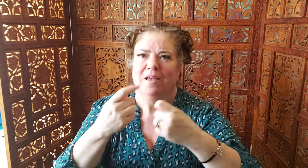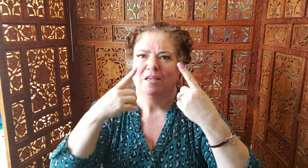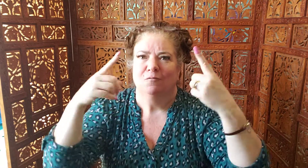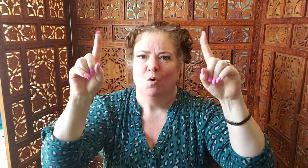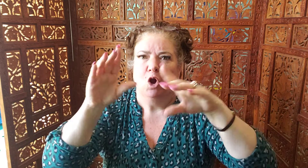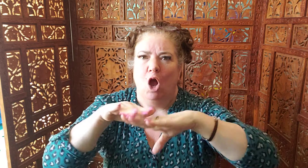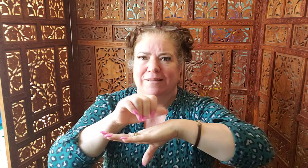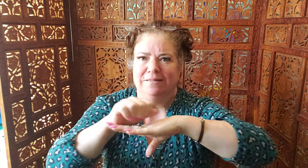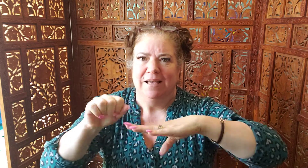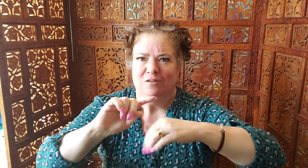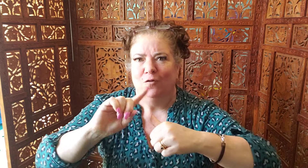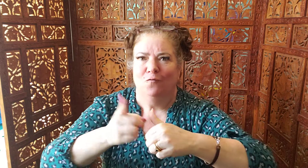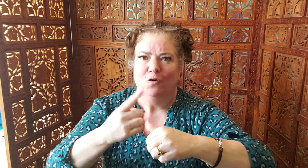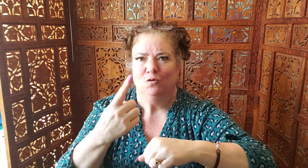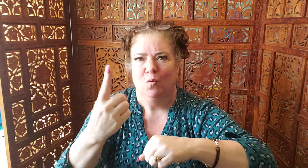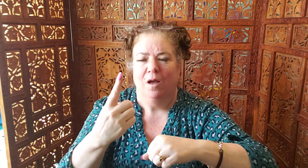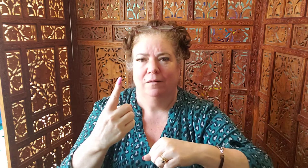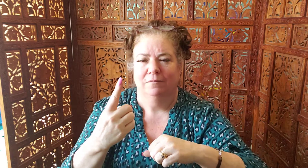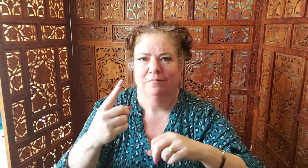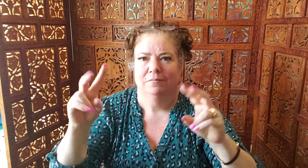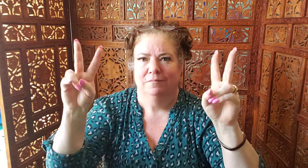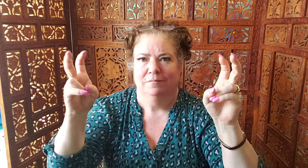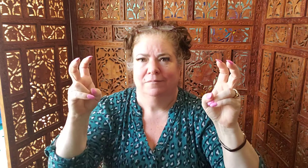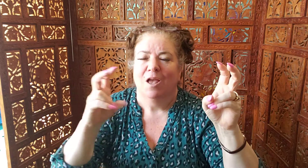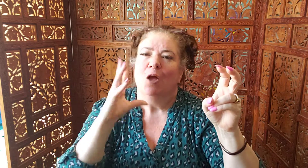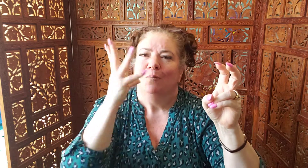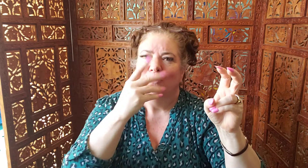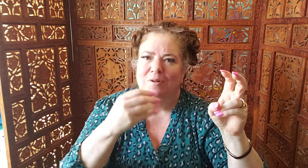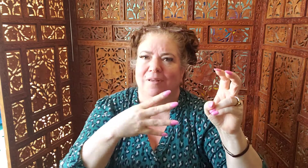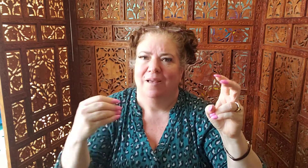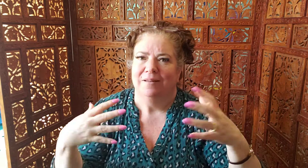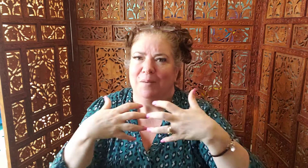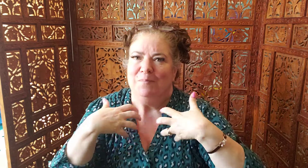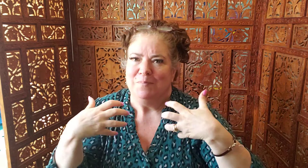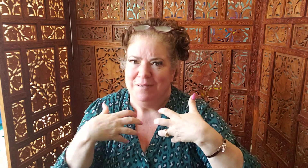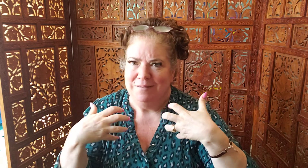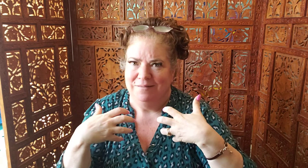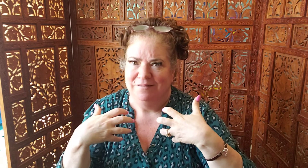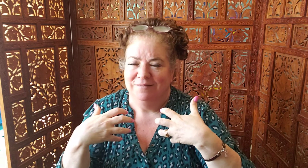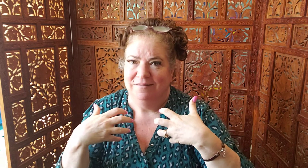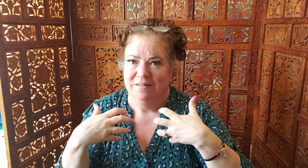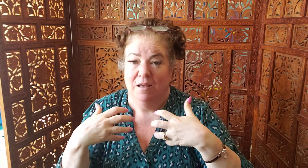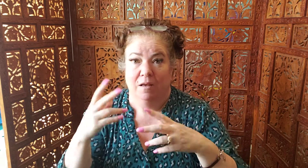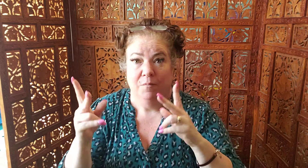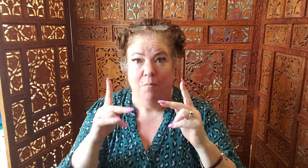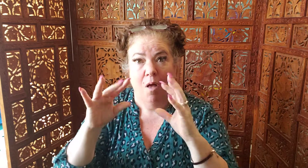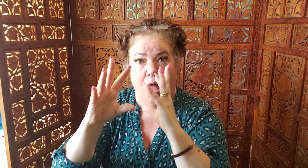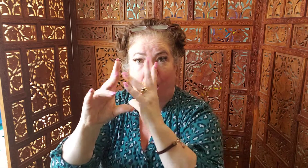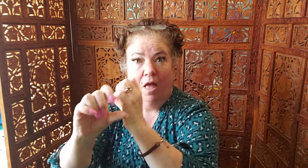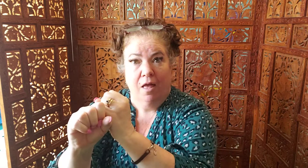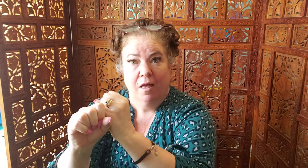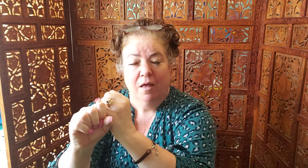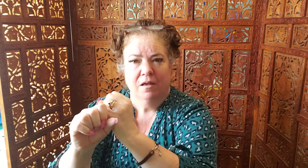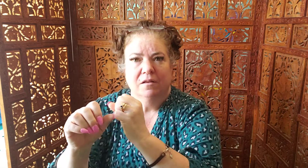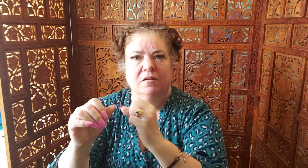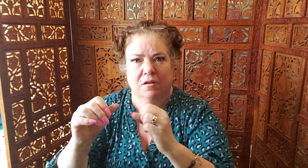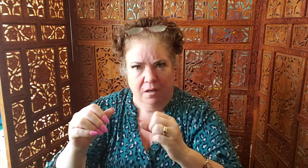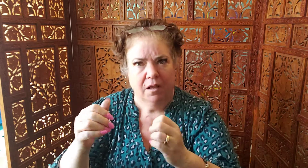Beast. It spurred an unexpected transformation on 42nd Street itself. It began with Michael